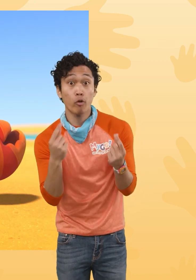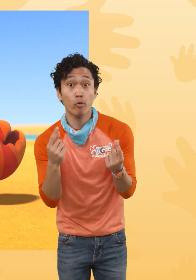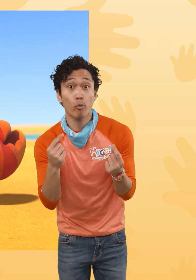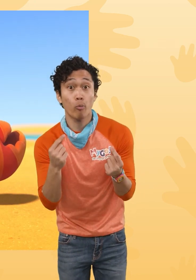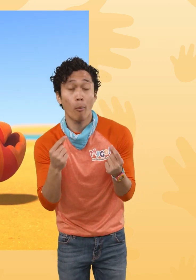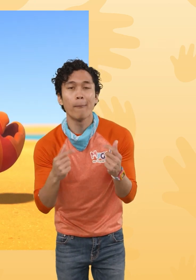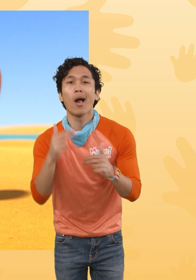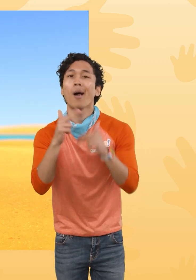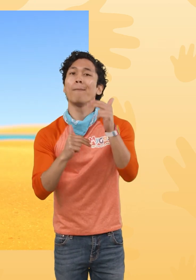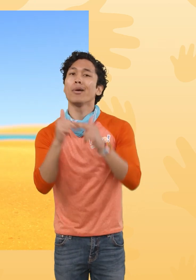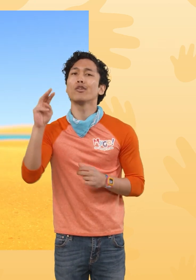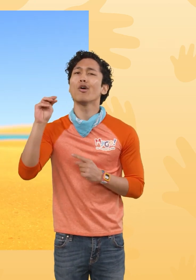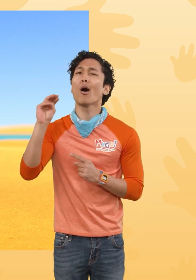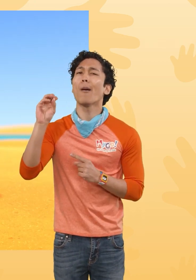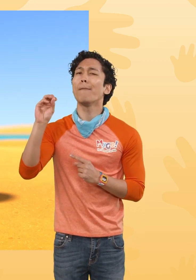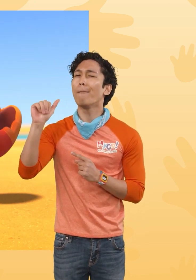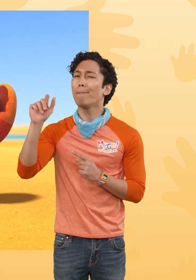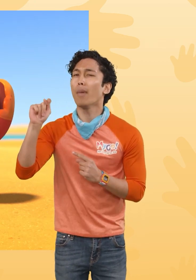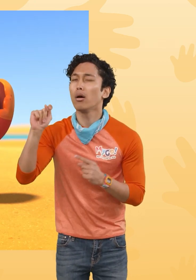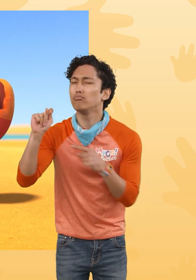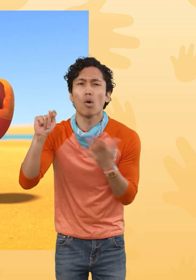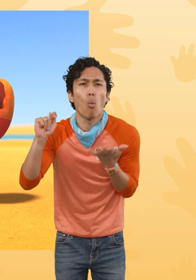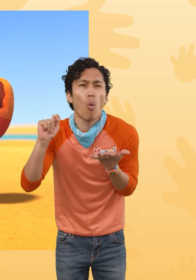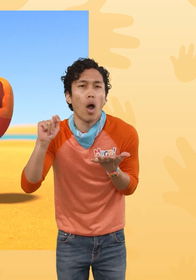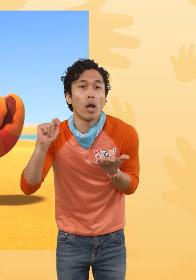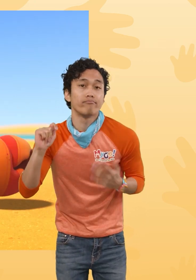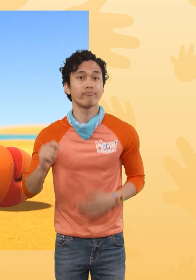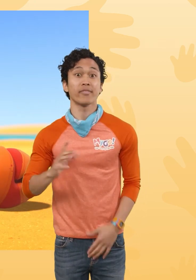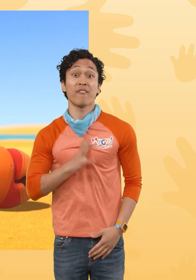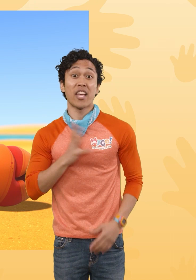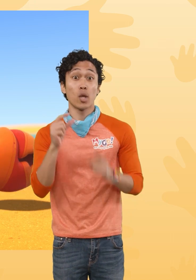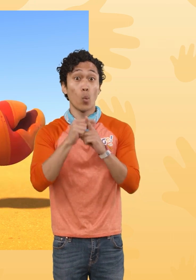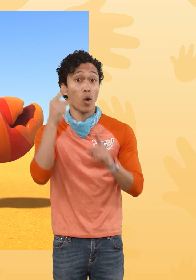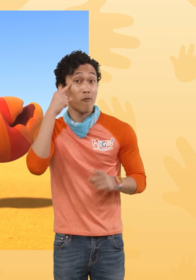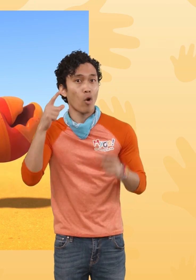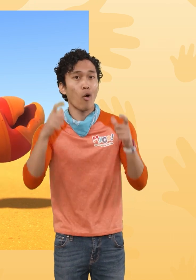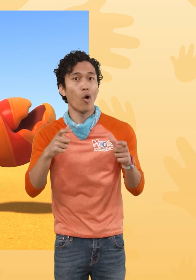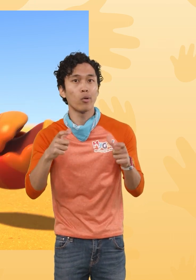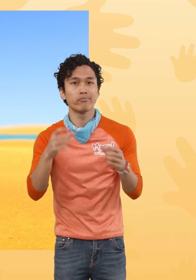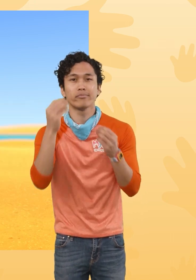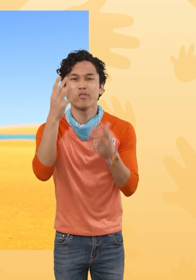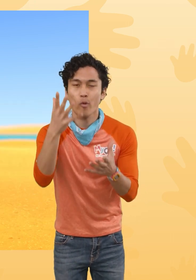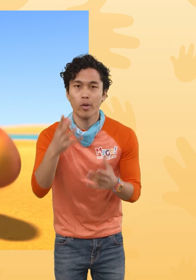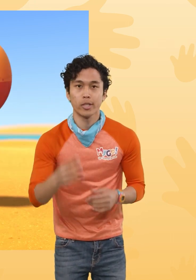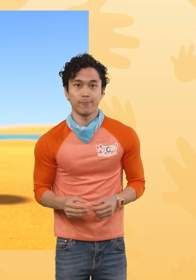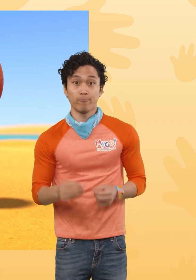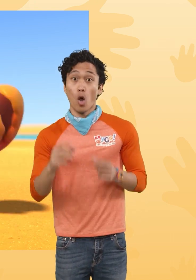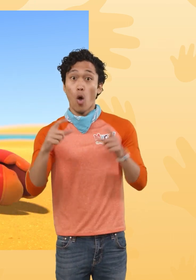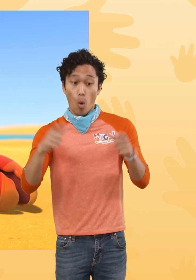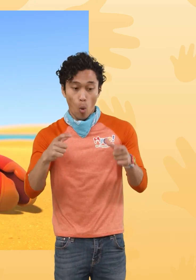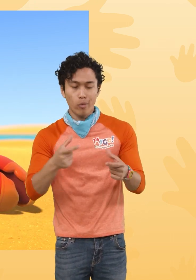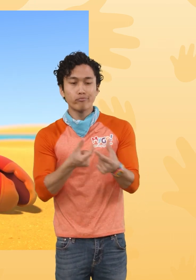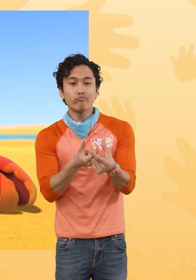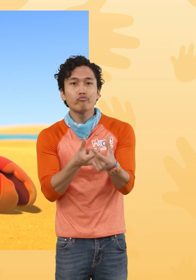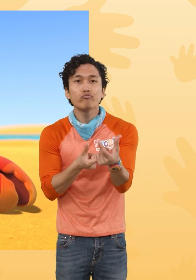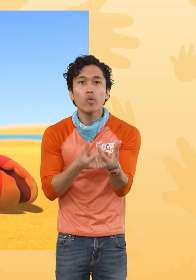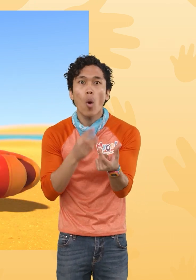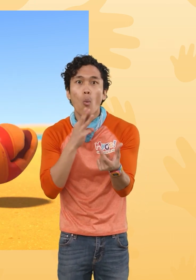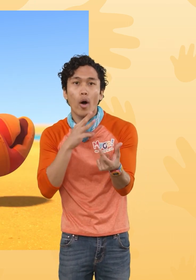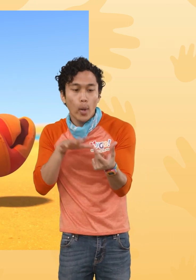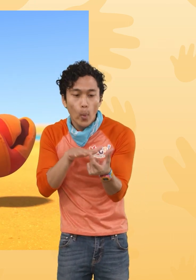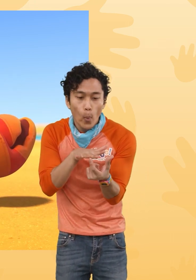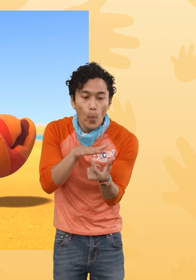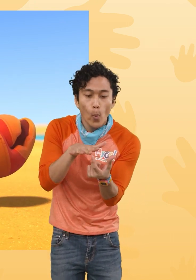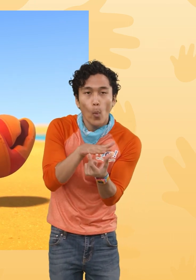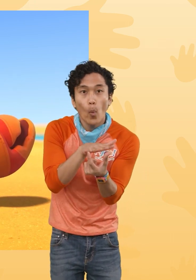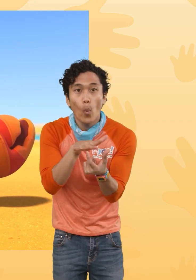first thing we're gonna do is build a moat. That's a fancy word for a hole. You see, the water goes into the hole